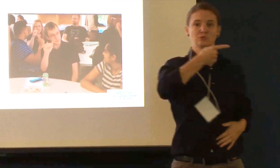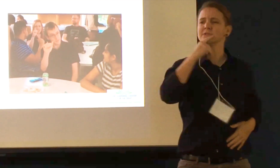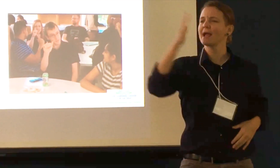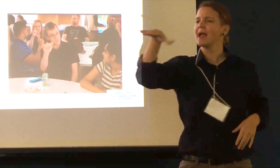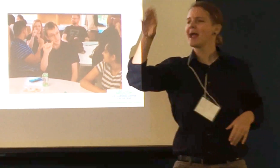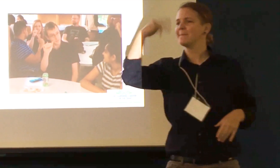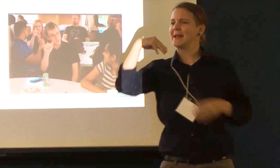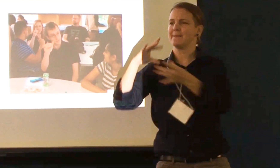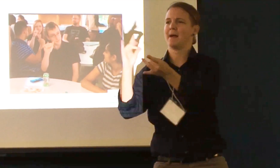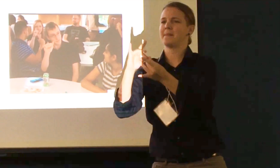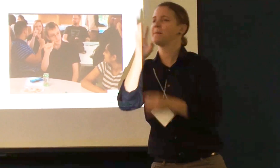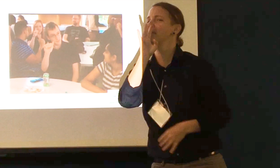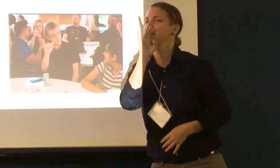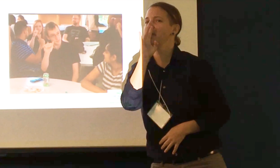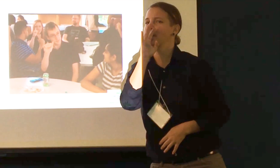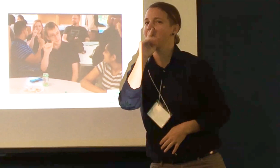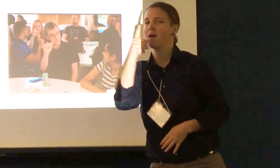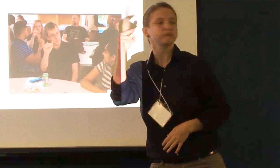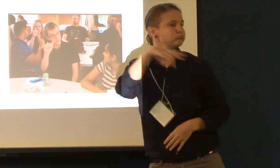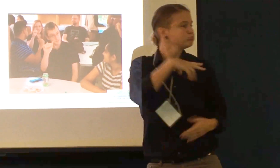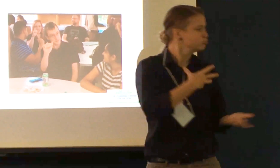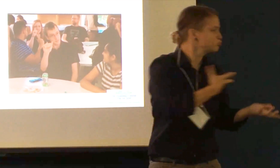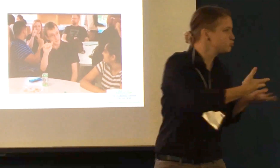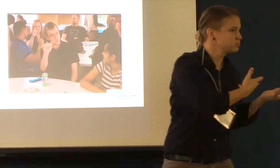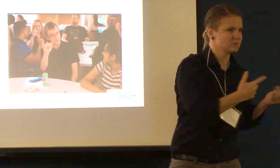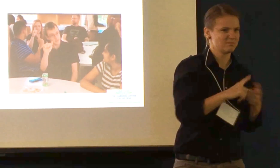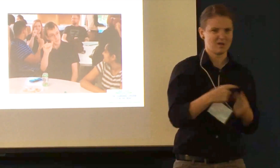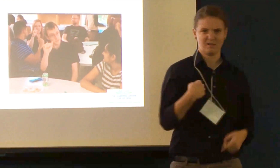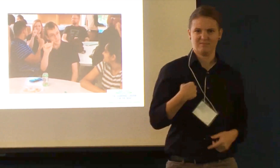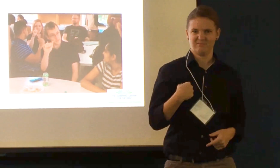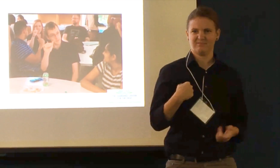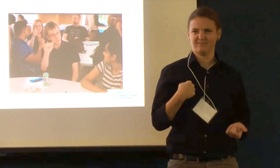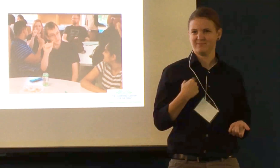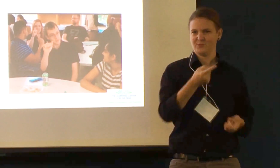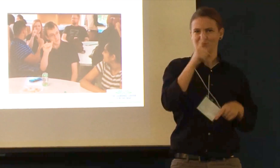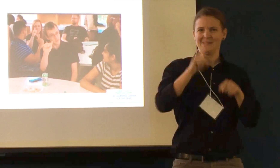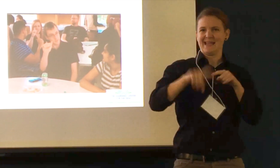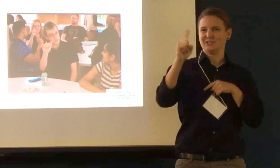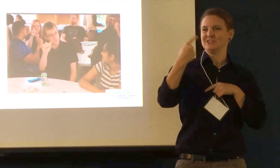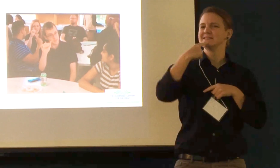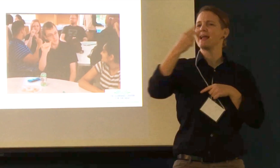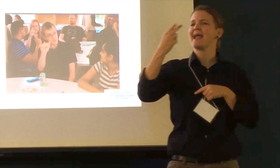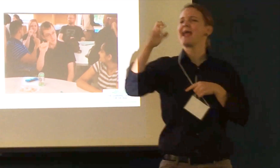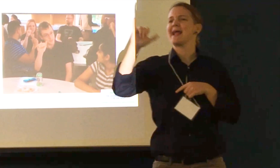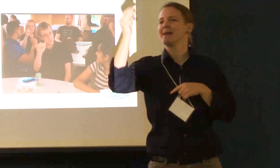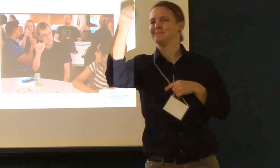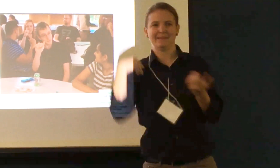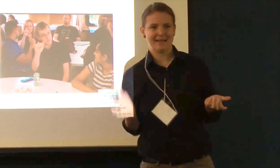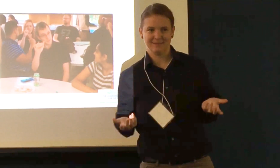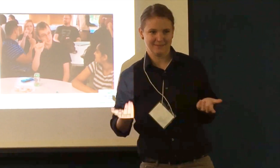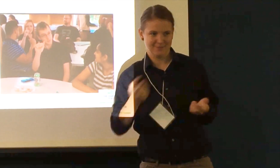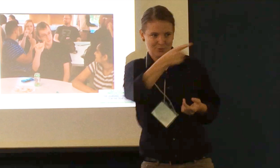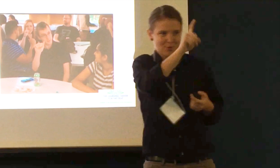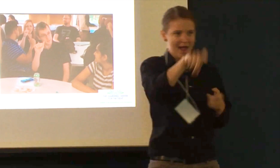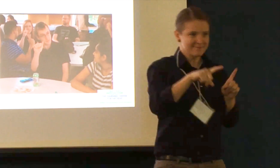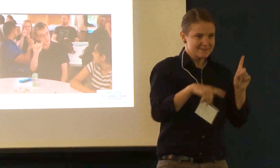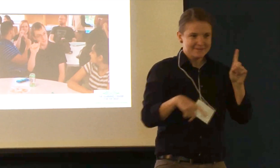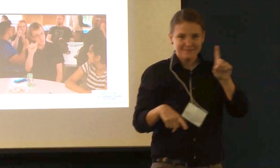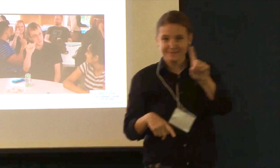example, "Hey, Mandy," in a room, you also would engage with me in a different way. You can't just kind of shout, "Hey, Mandy," right? And what I